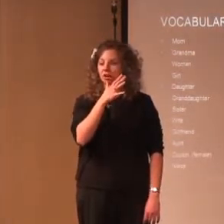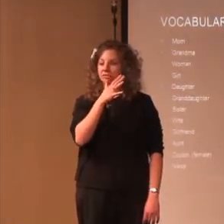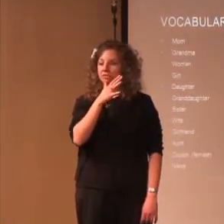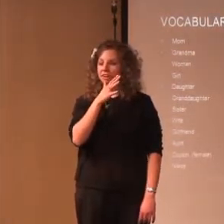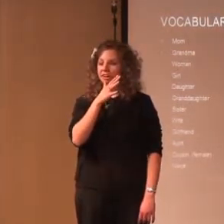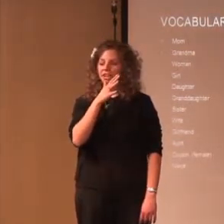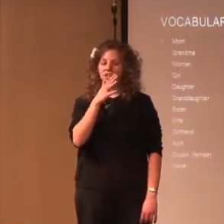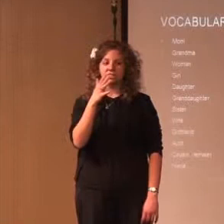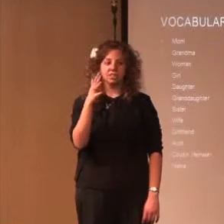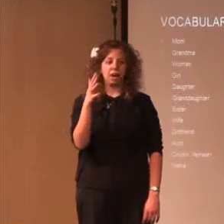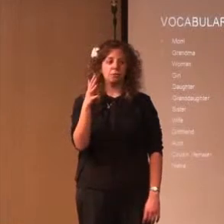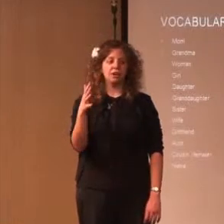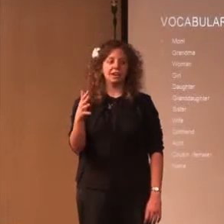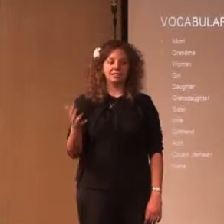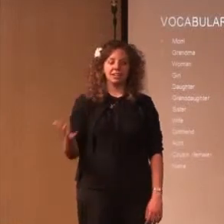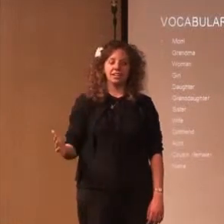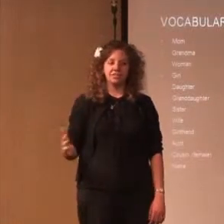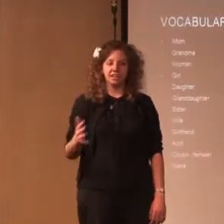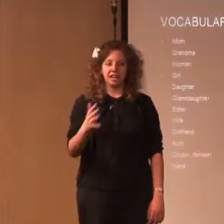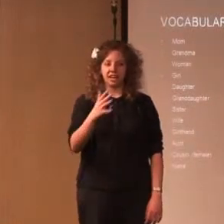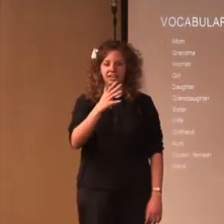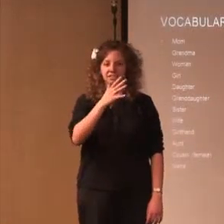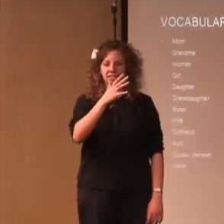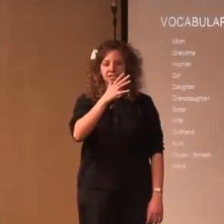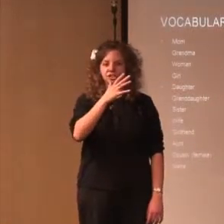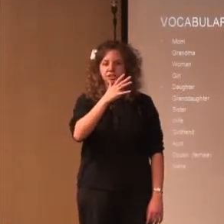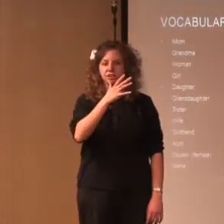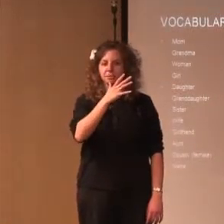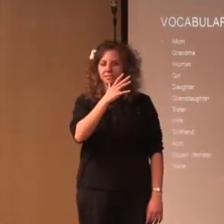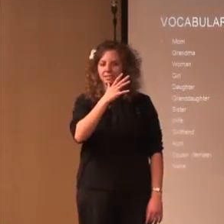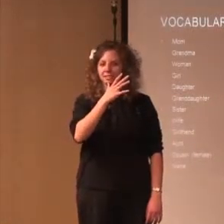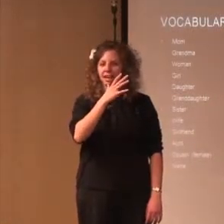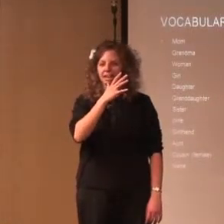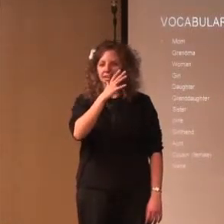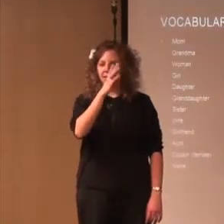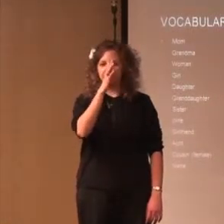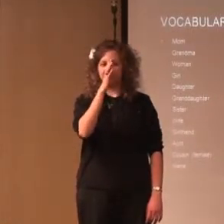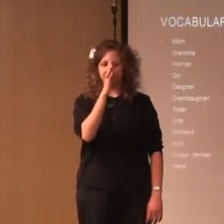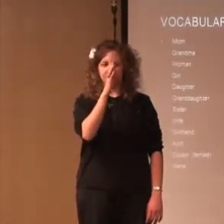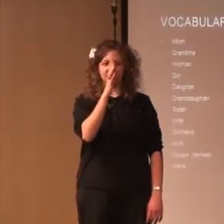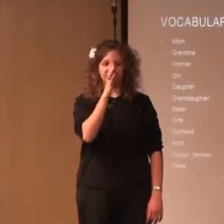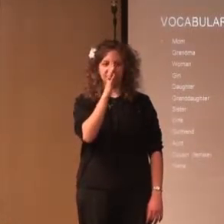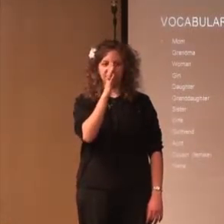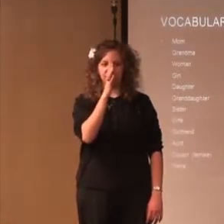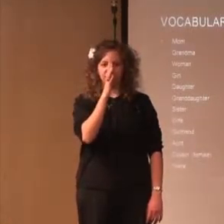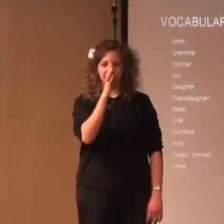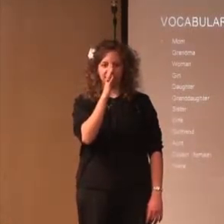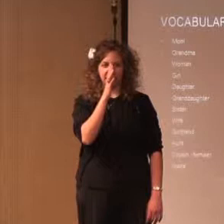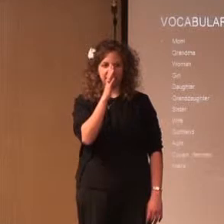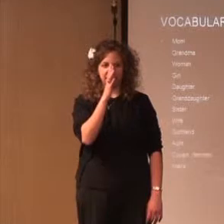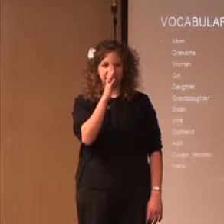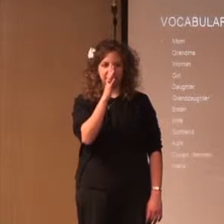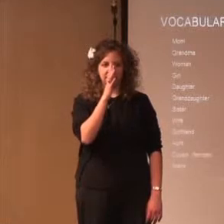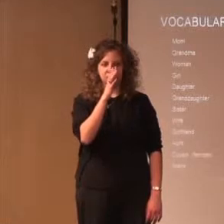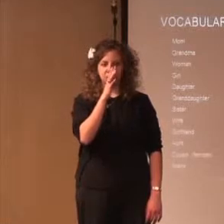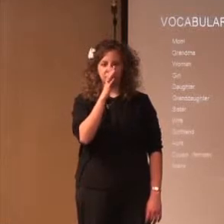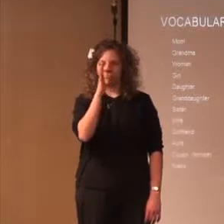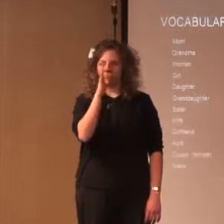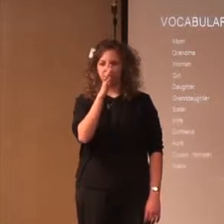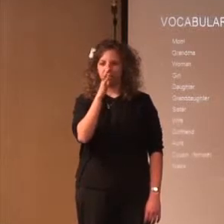different variations. When I sign it, then I kind of tend to turn it a little bit to the side because it blocks the view of my face. So that